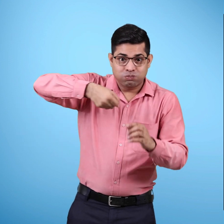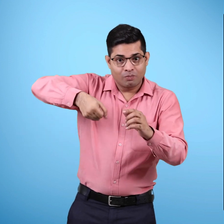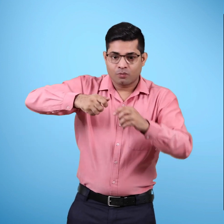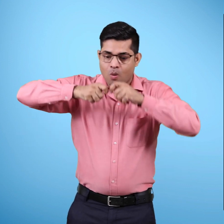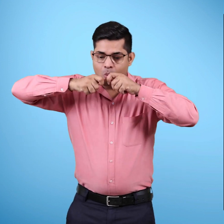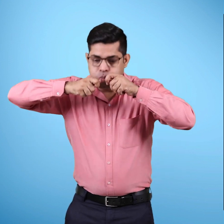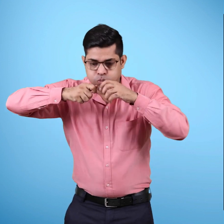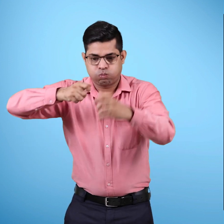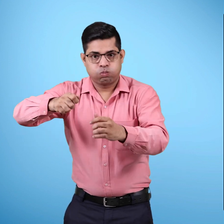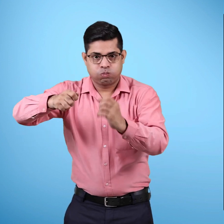in a polythene cover